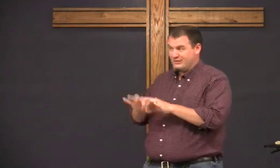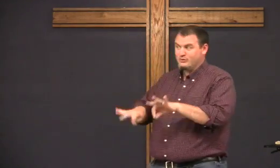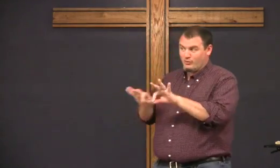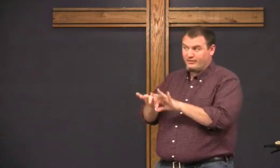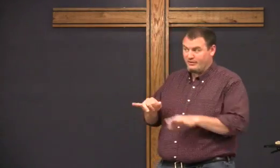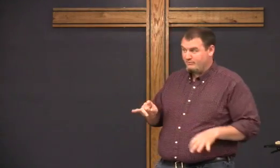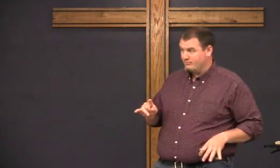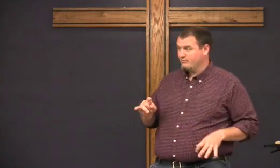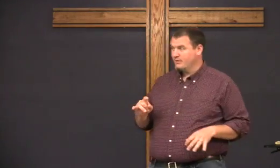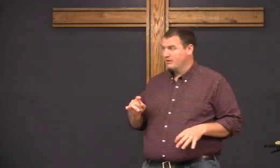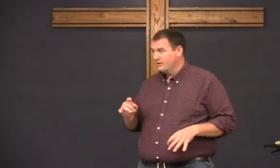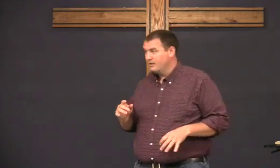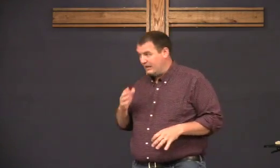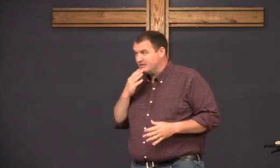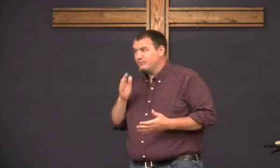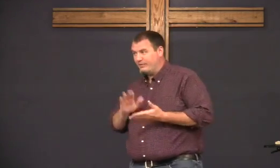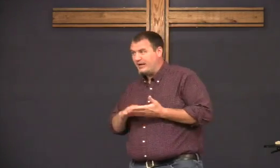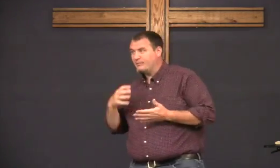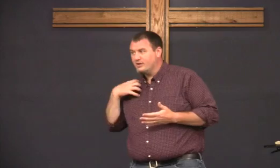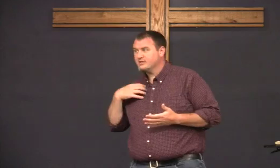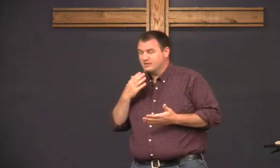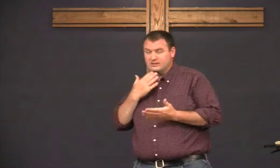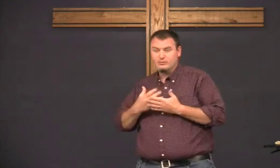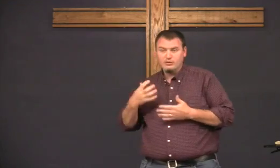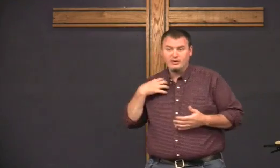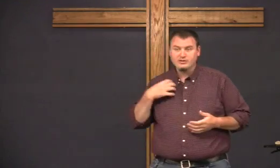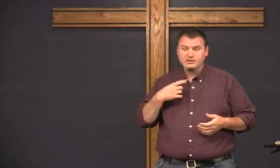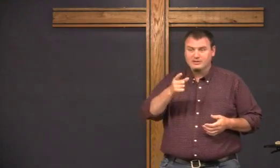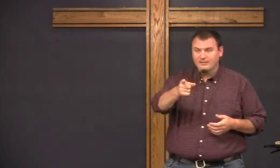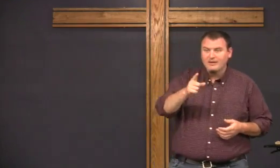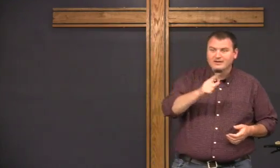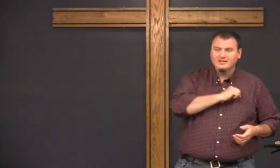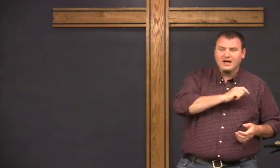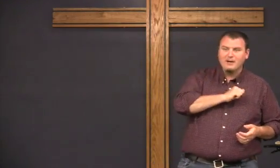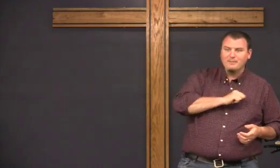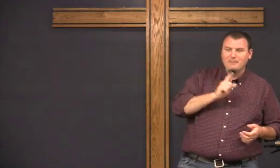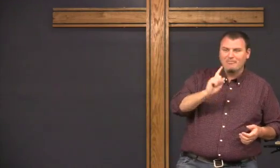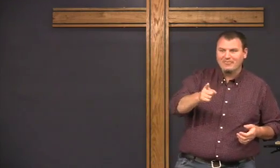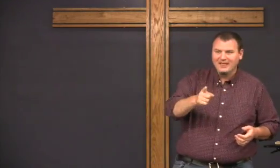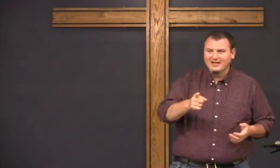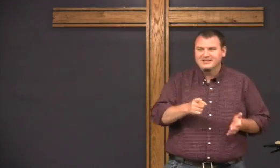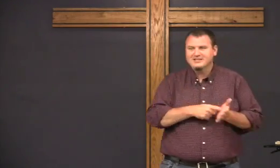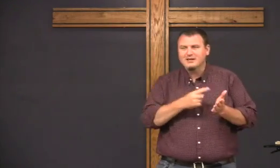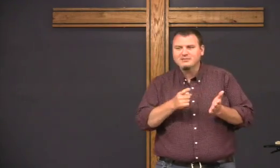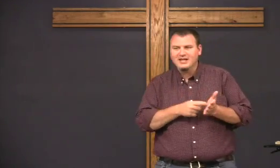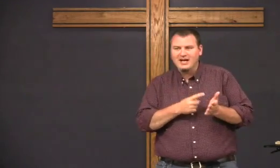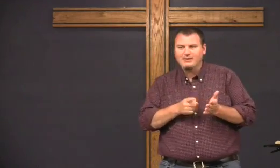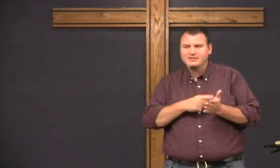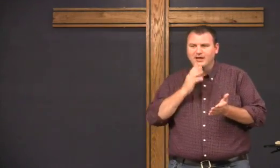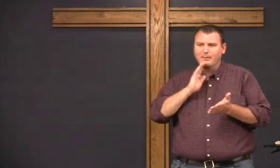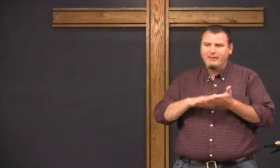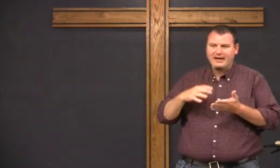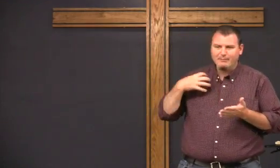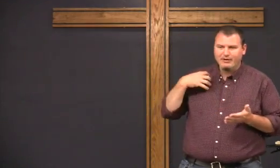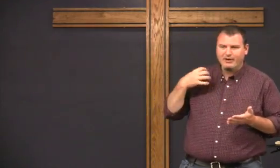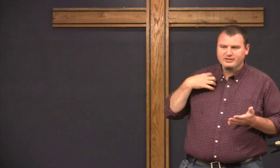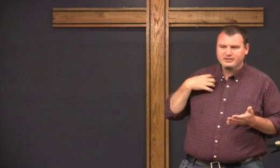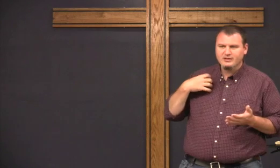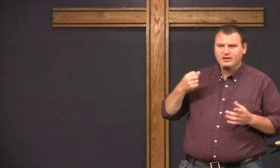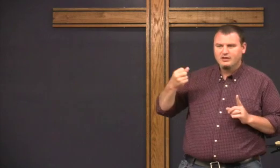it was worth it. Had some bad bosses and some good bosses. Tom, sometimes a bad boss